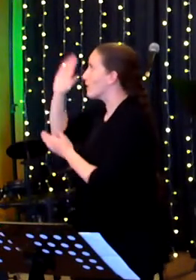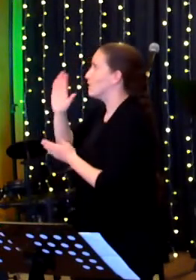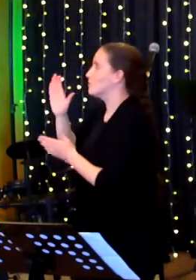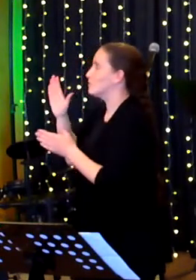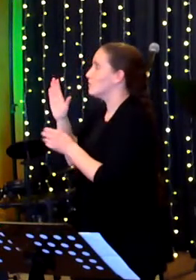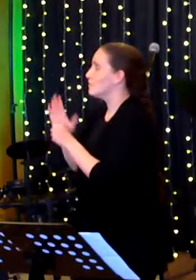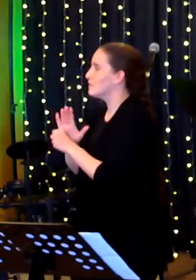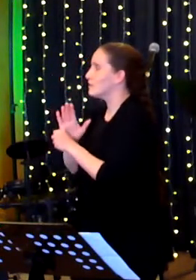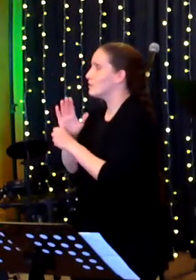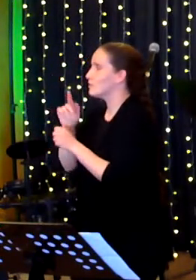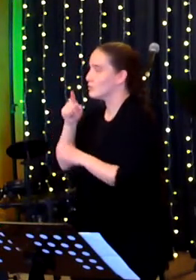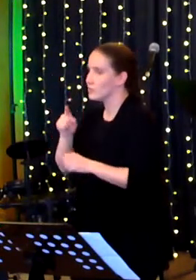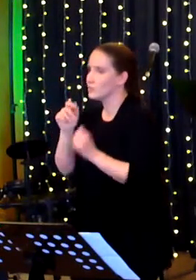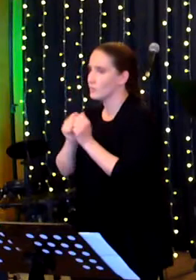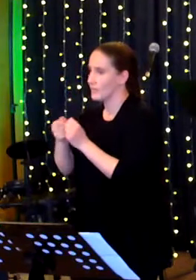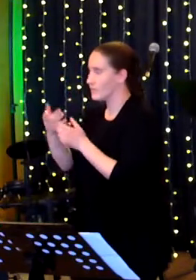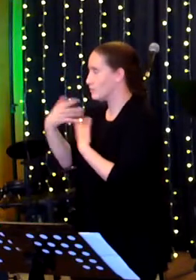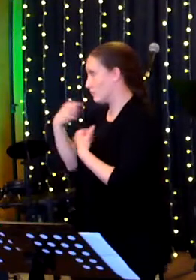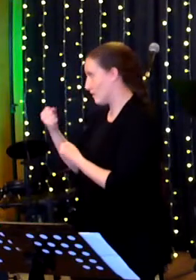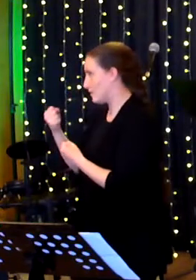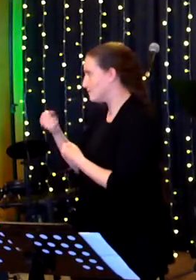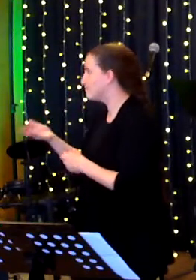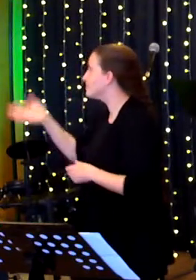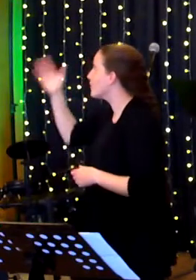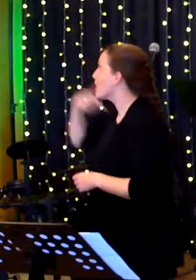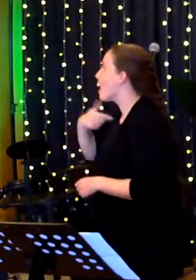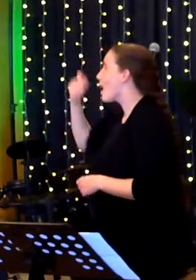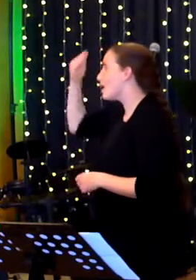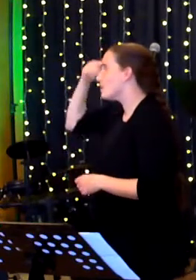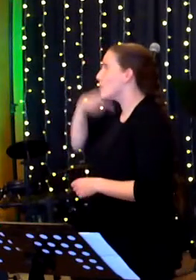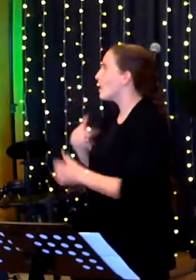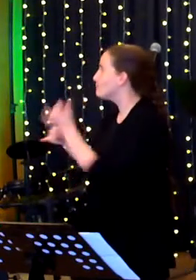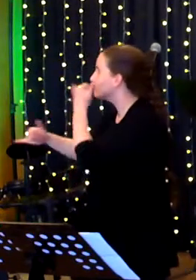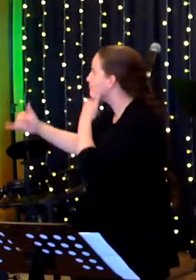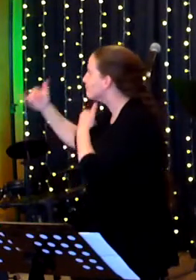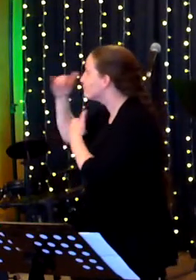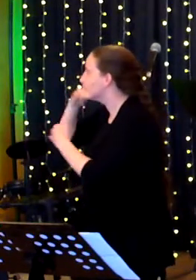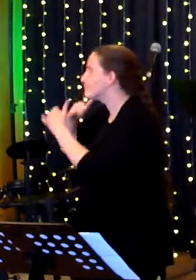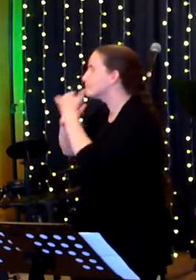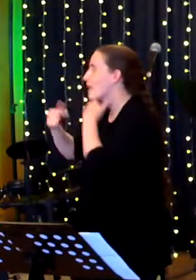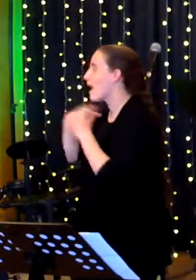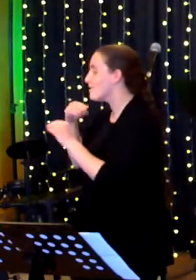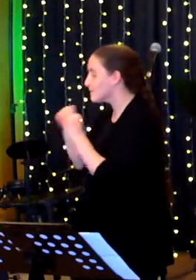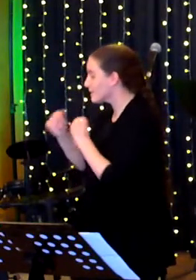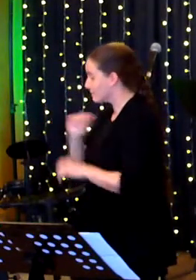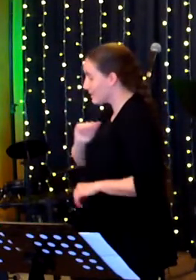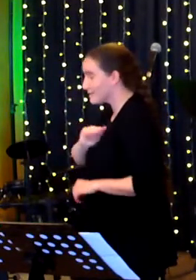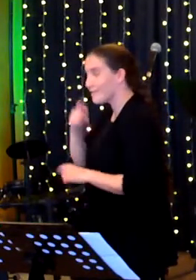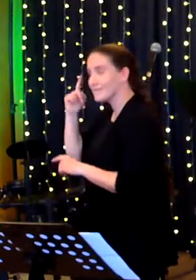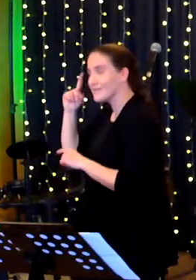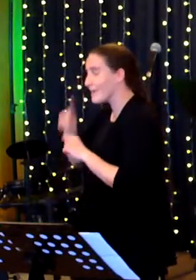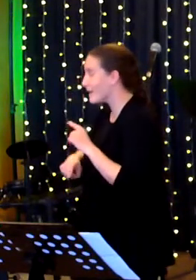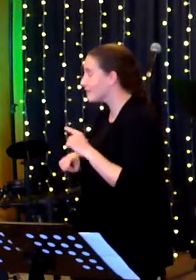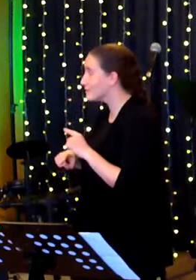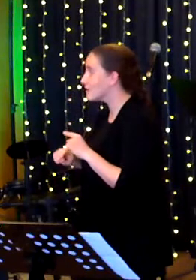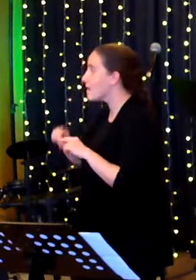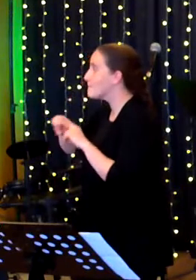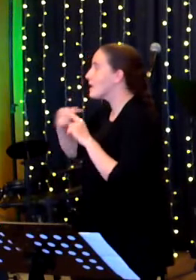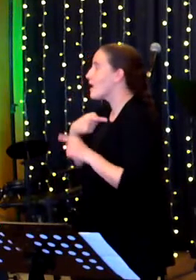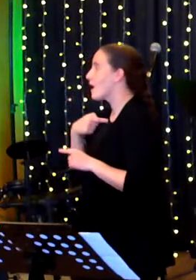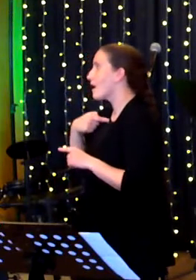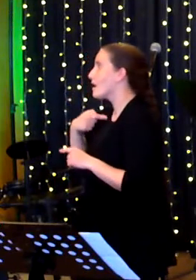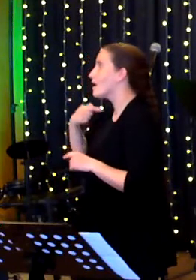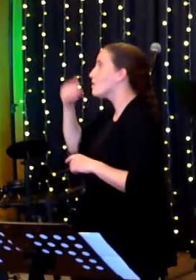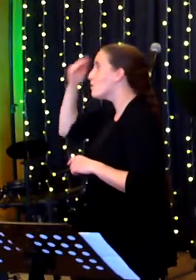God, I know I'm a sinner. I can't fix myself, but I believe you can. Come into